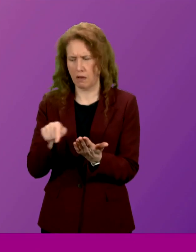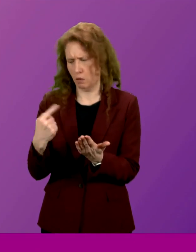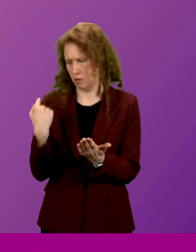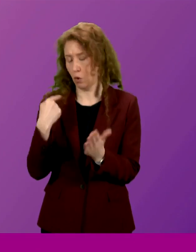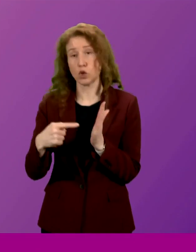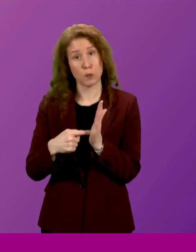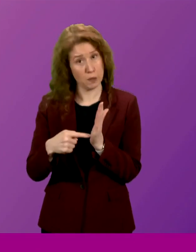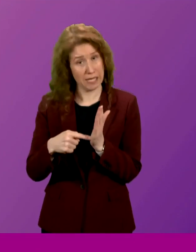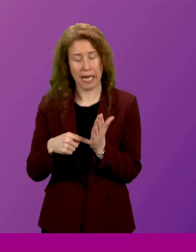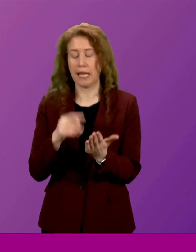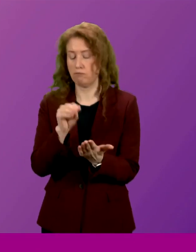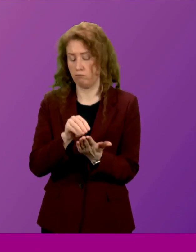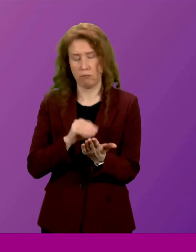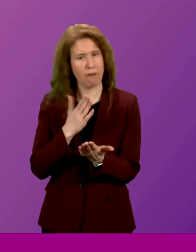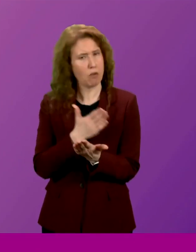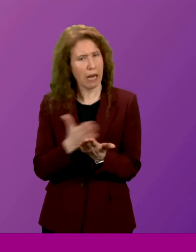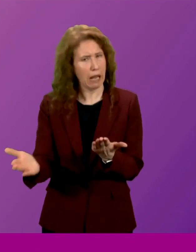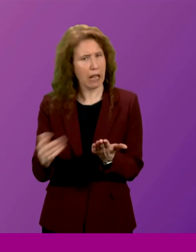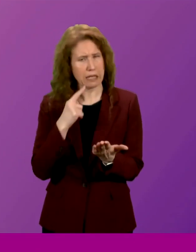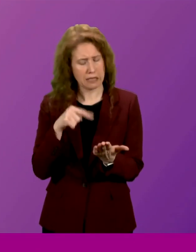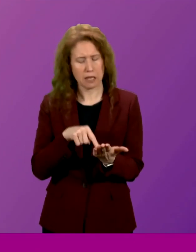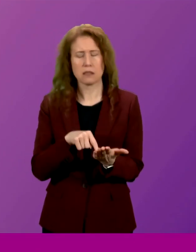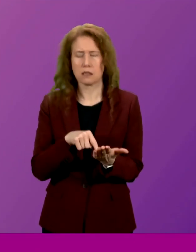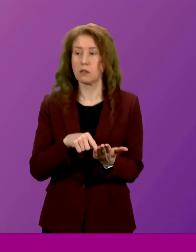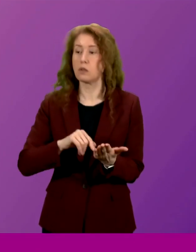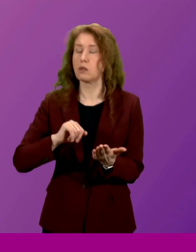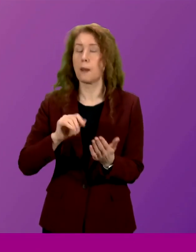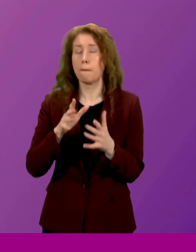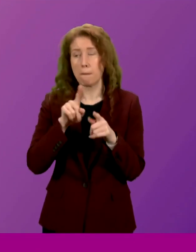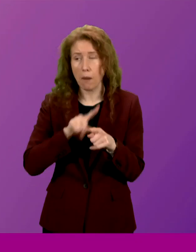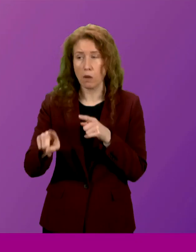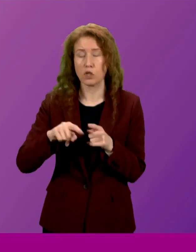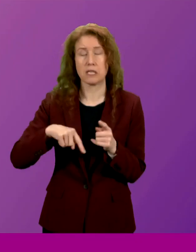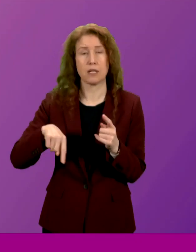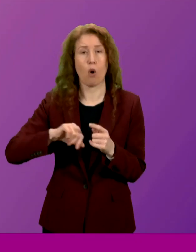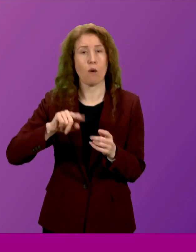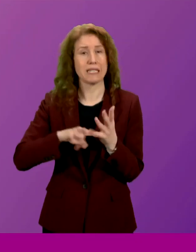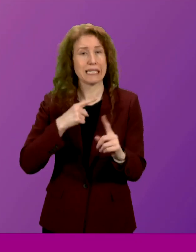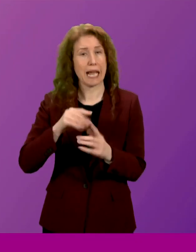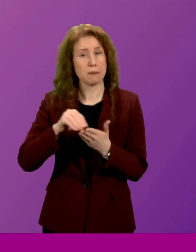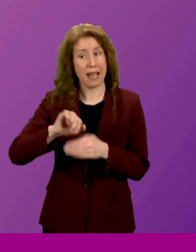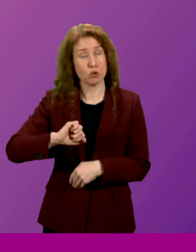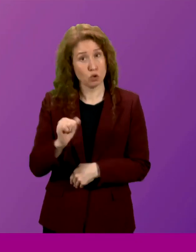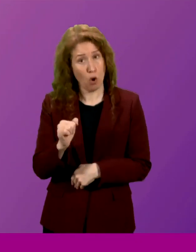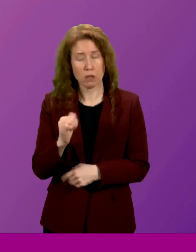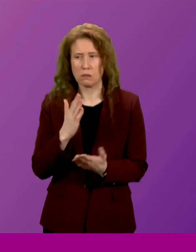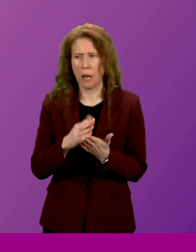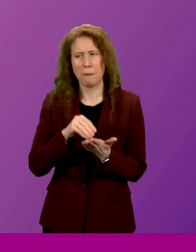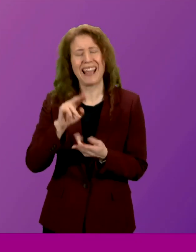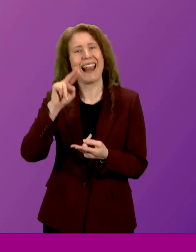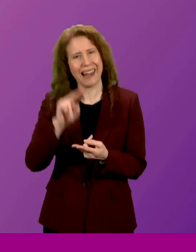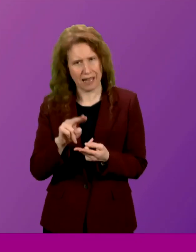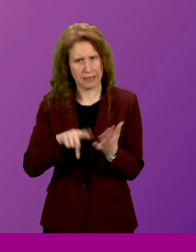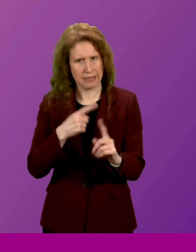Tuesday indicated quite clearly that the majority of taxpayers in Scotland are paying less